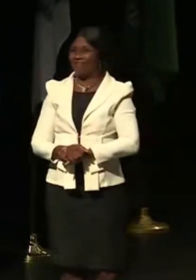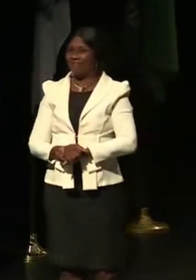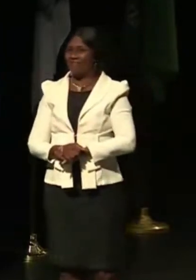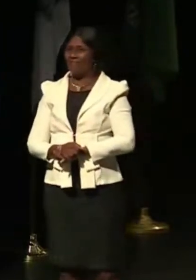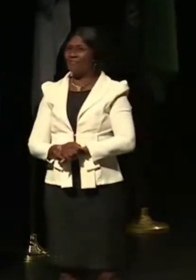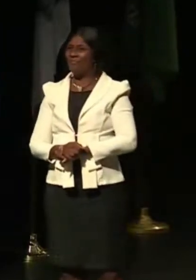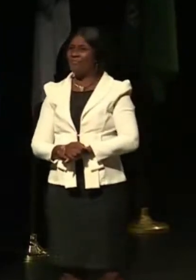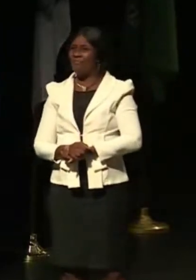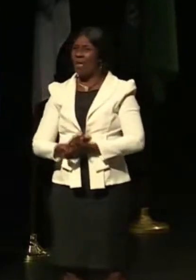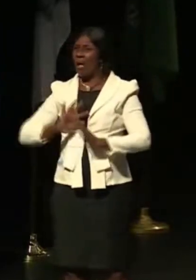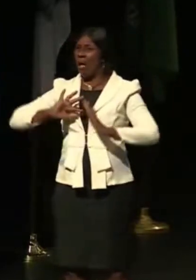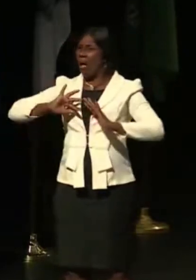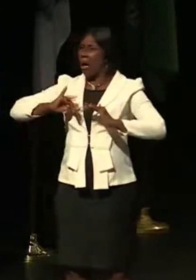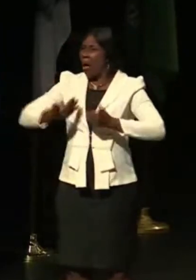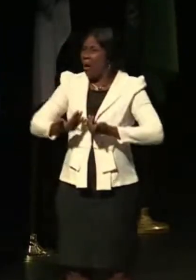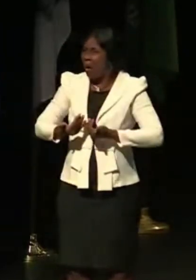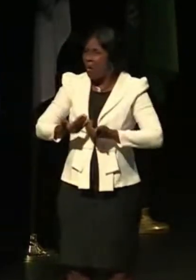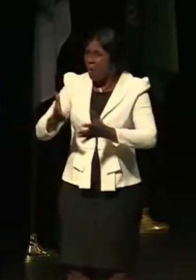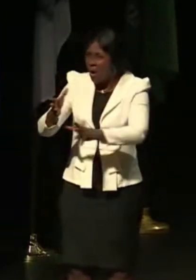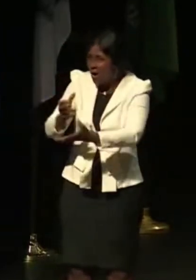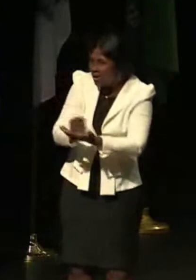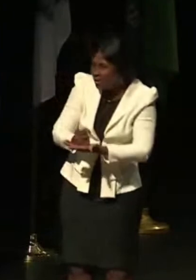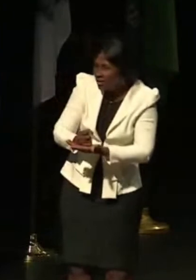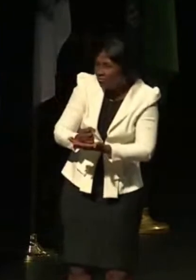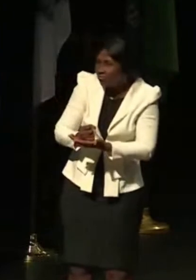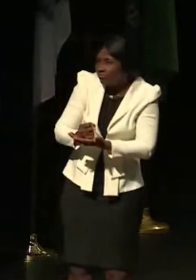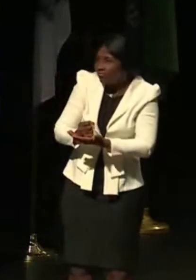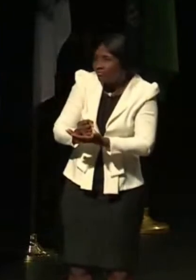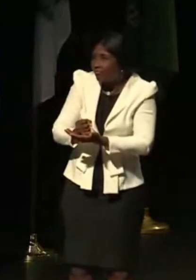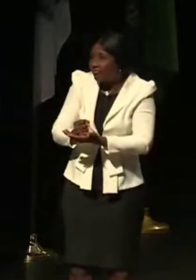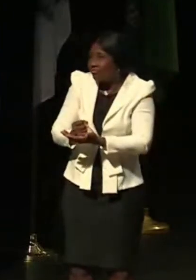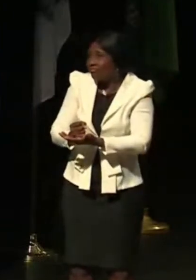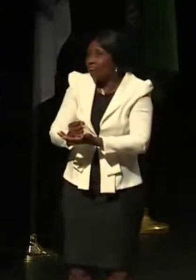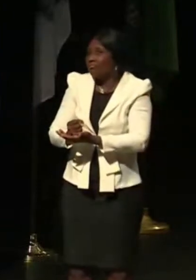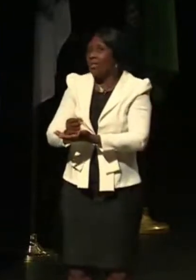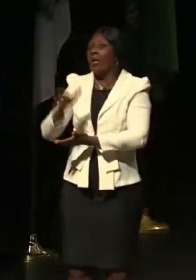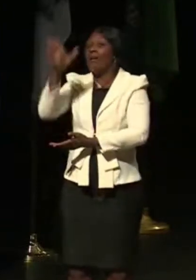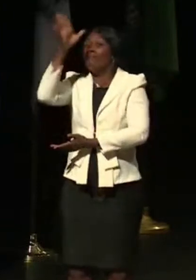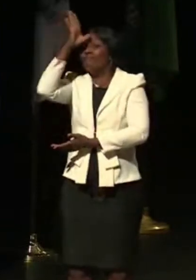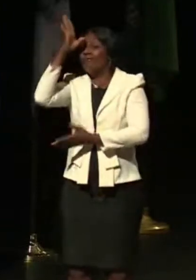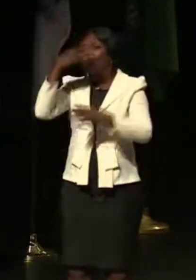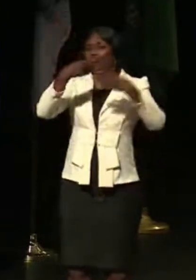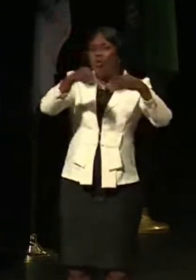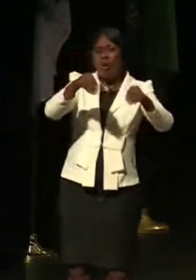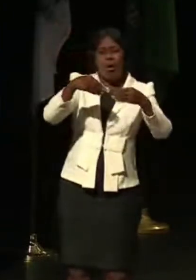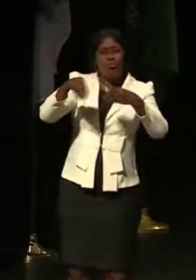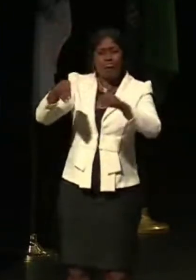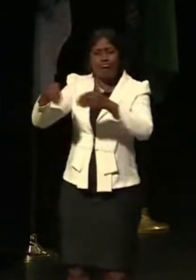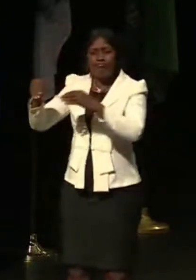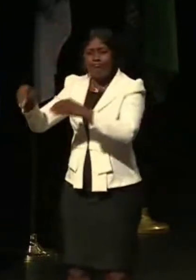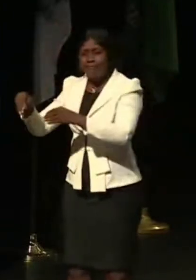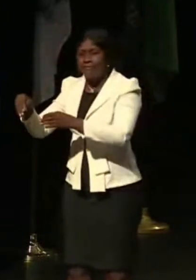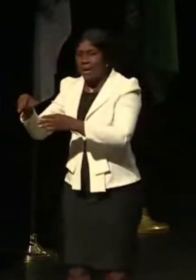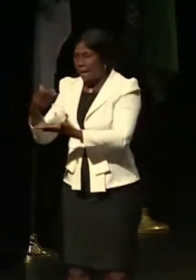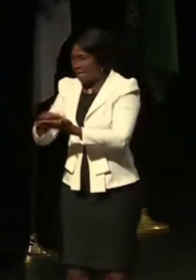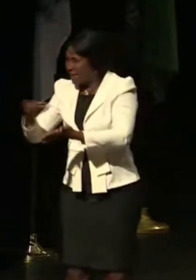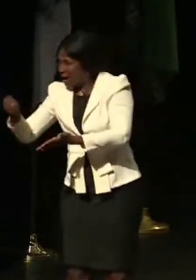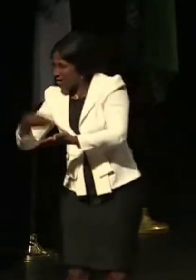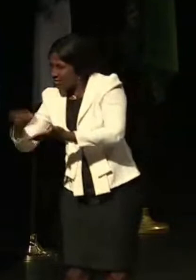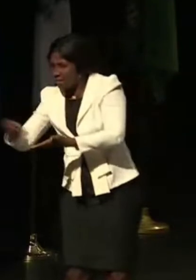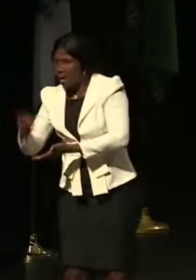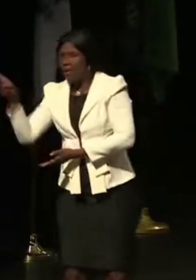Bekwe, Dad went into a shop, and as he was shopping, I looked around and I saw three scrap heaps of